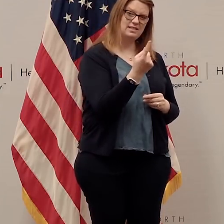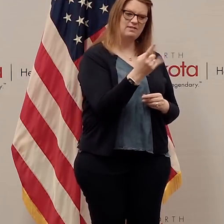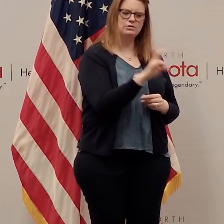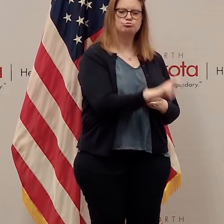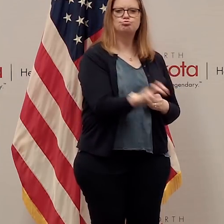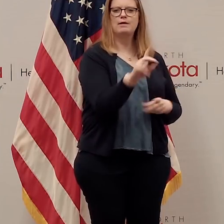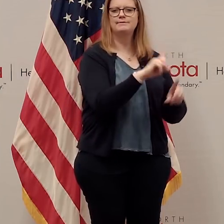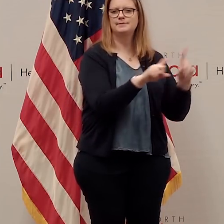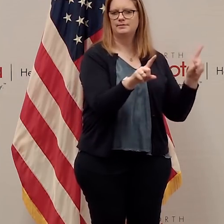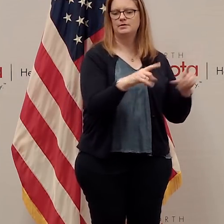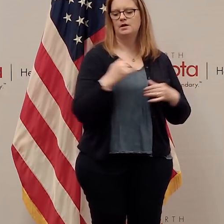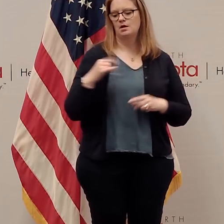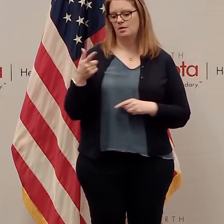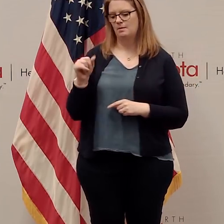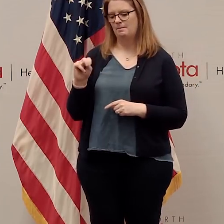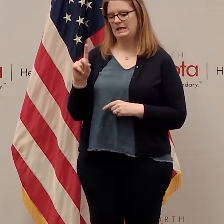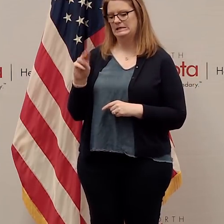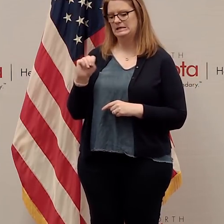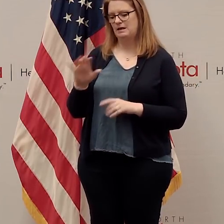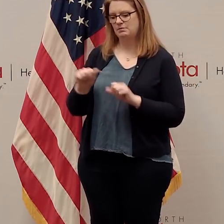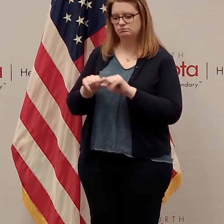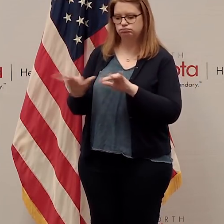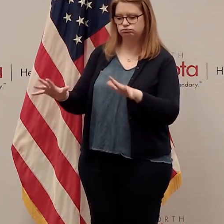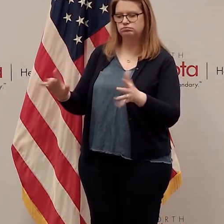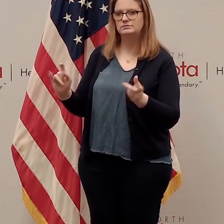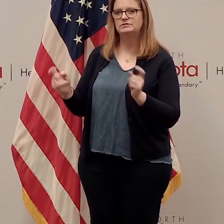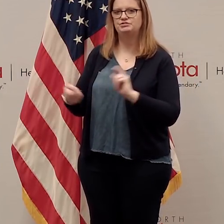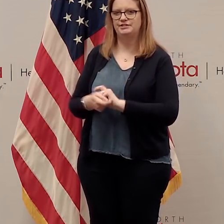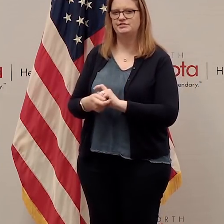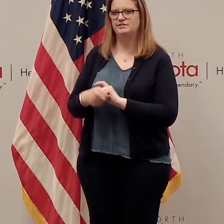the pandemic, travel will take on a little different flavor for itself.